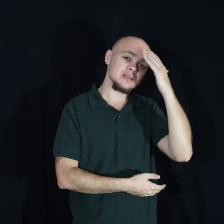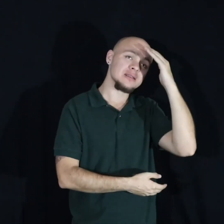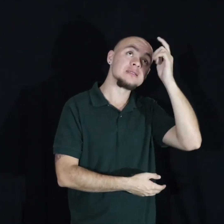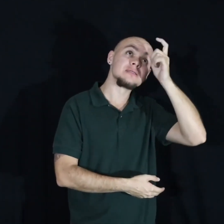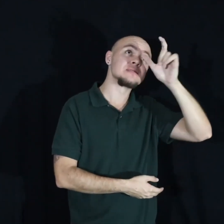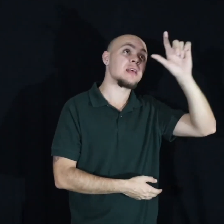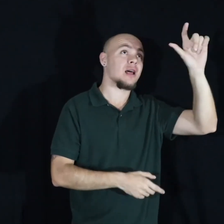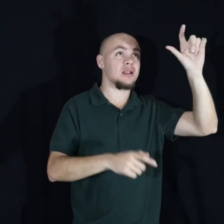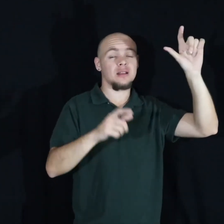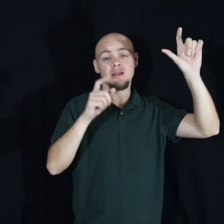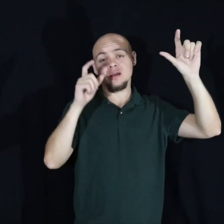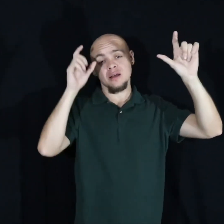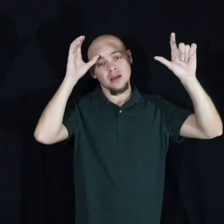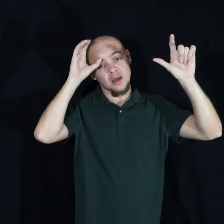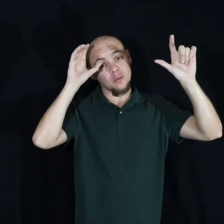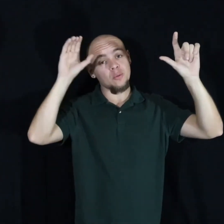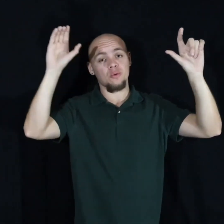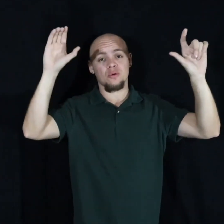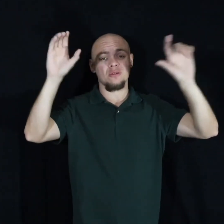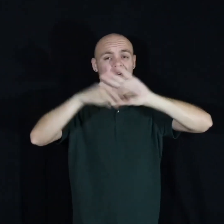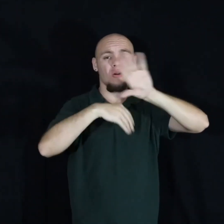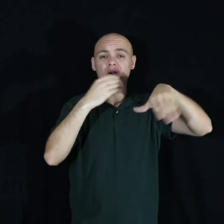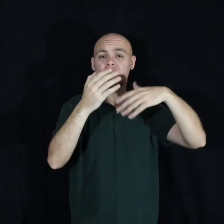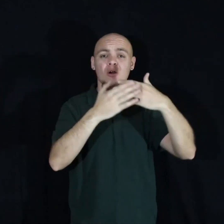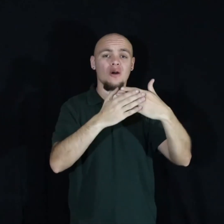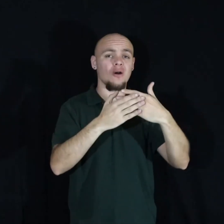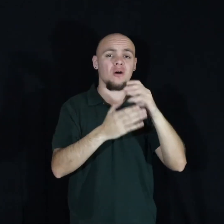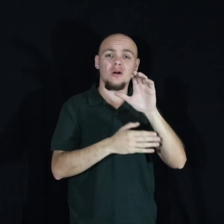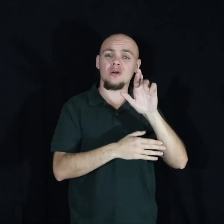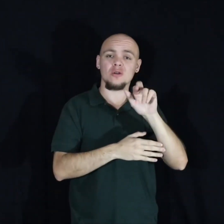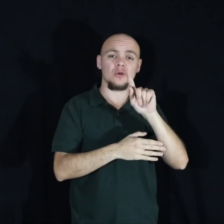moon with all of her craters.